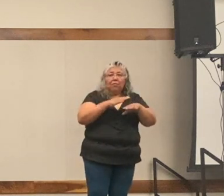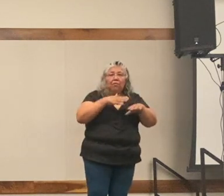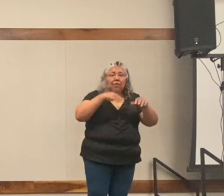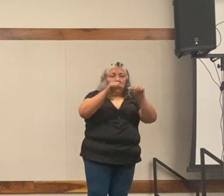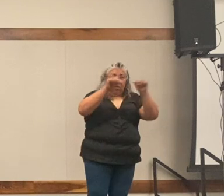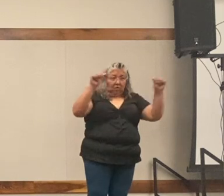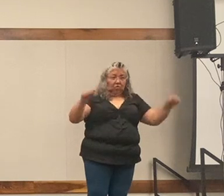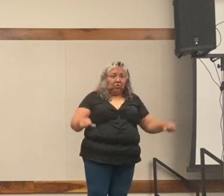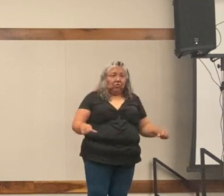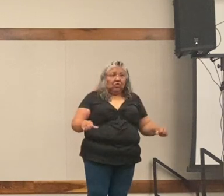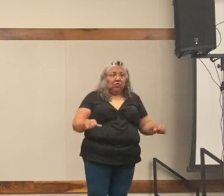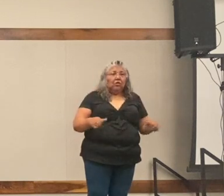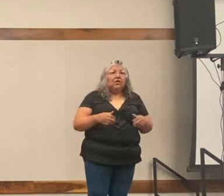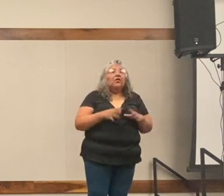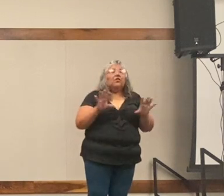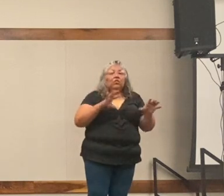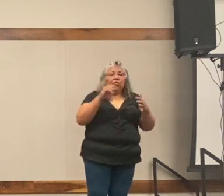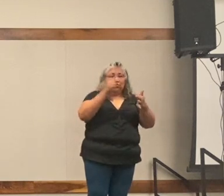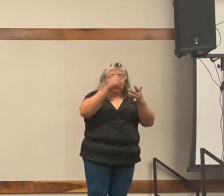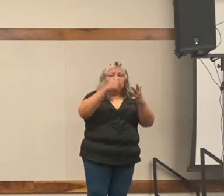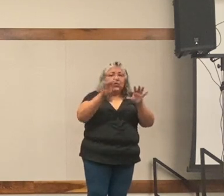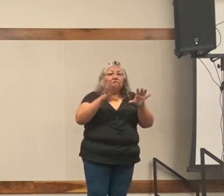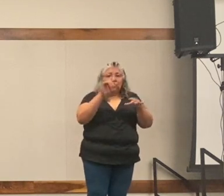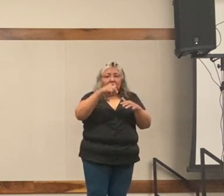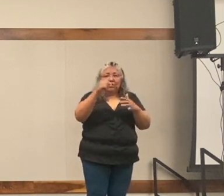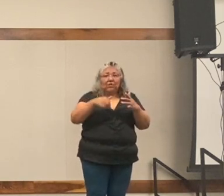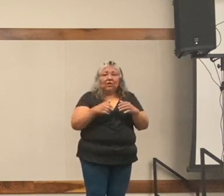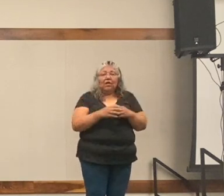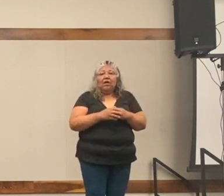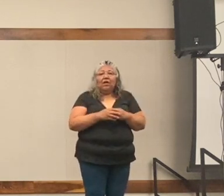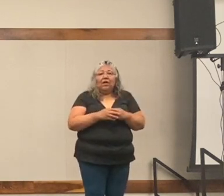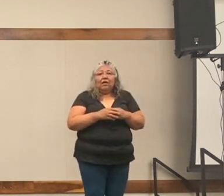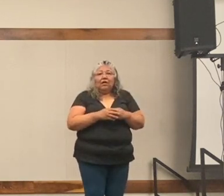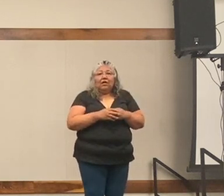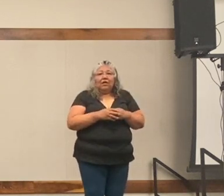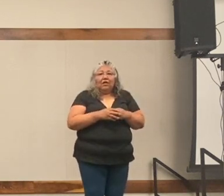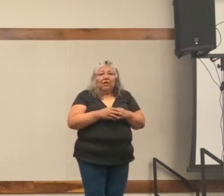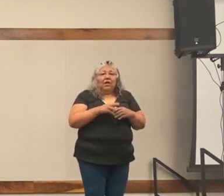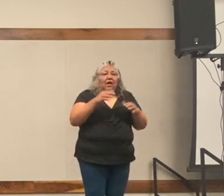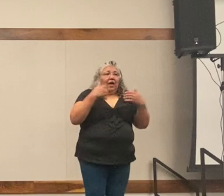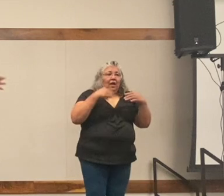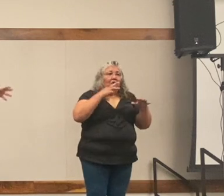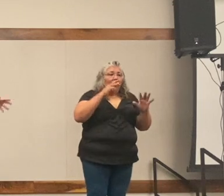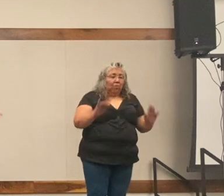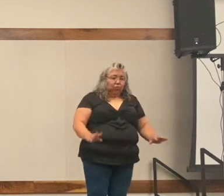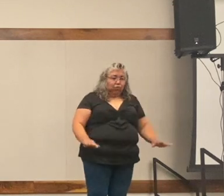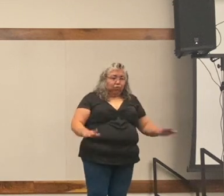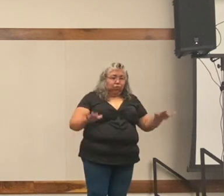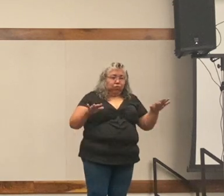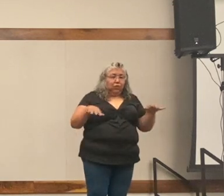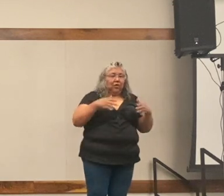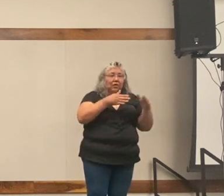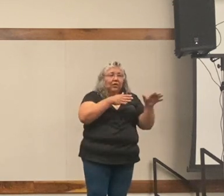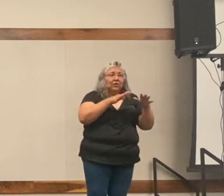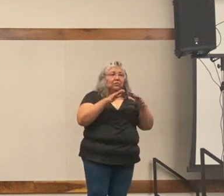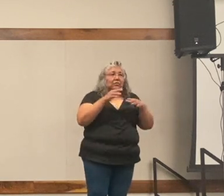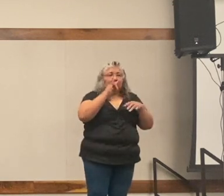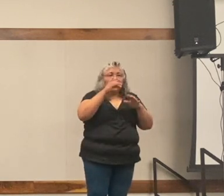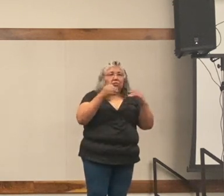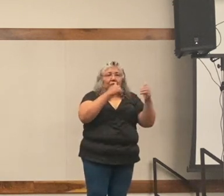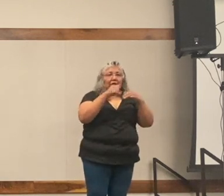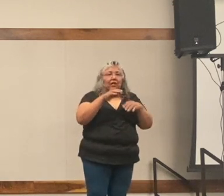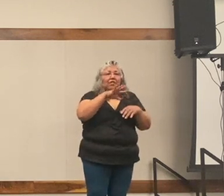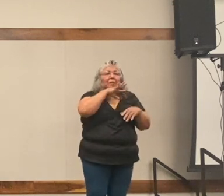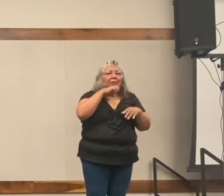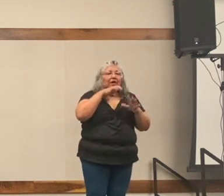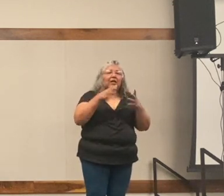altar. Okay? Don't do it. So they do it. They're really doing it. And they're pouring. Right? So it's filling up the trench. It's going down the stream. Kids are playing in the mud. This is what's